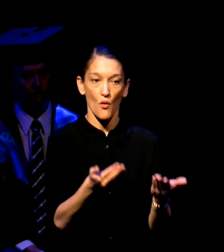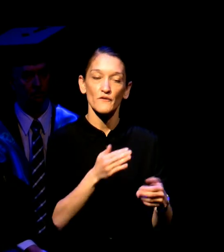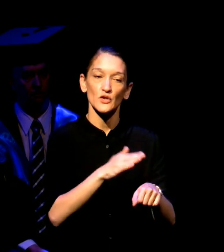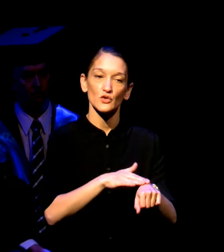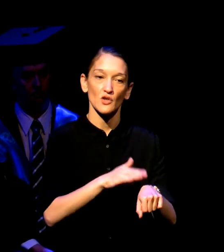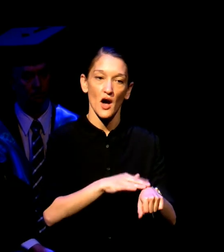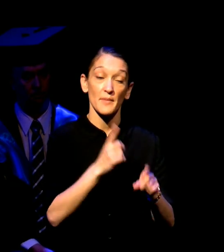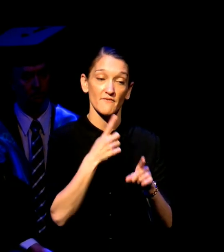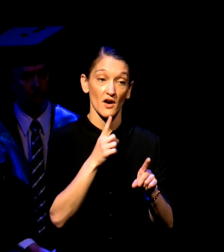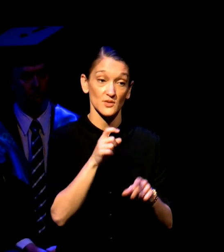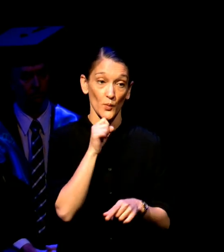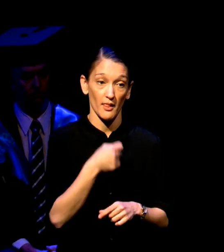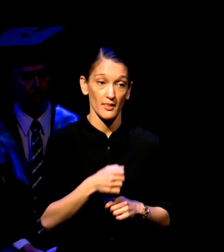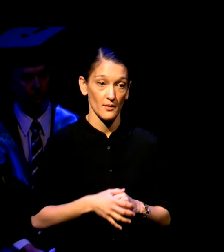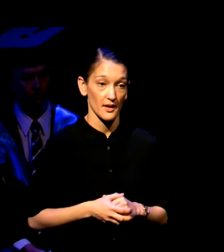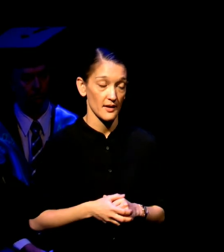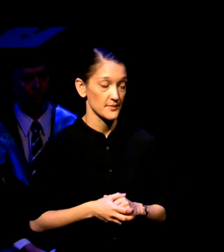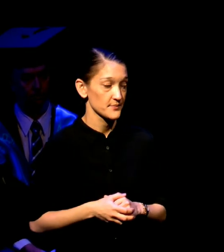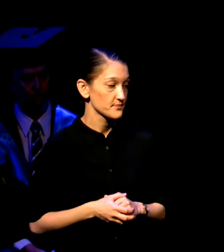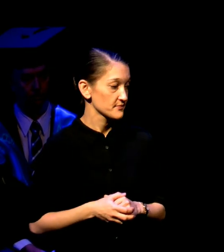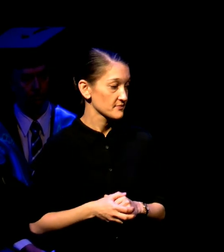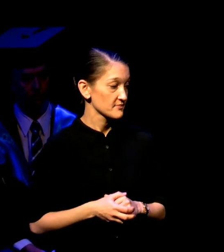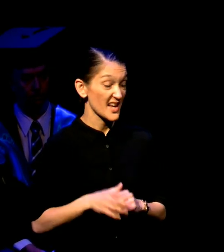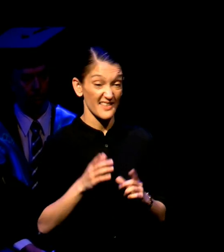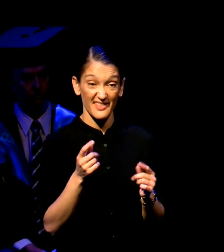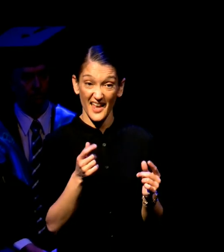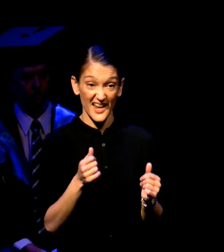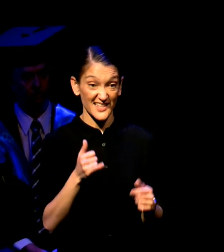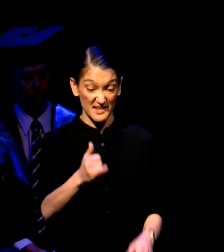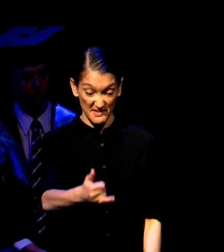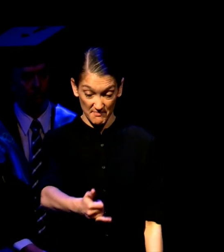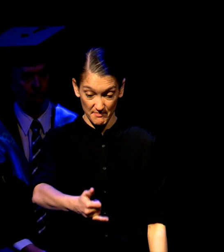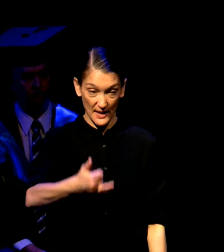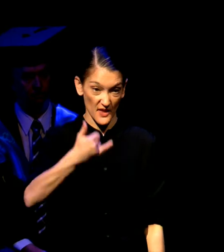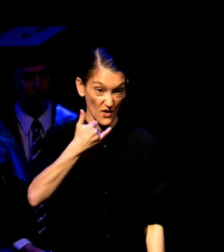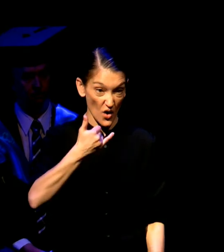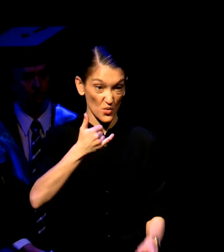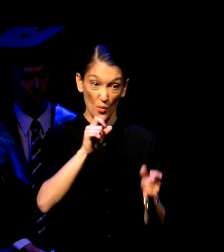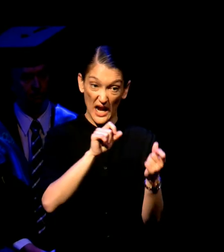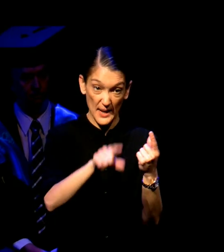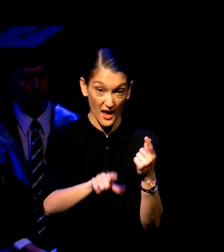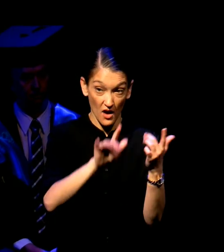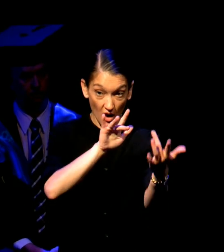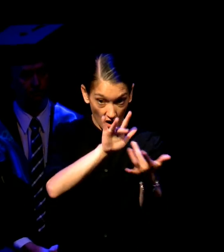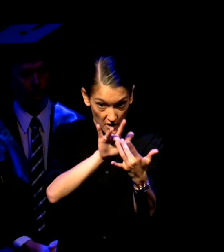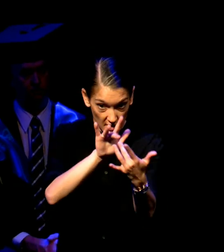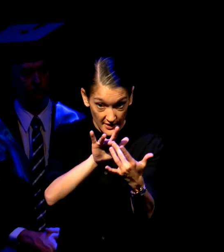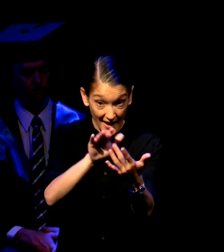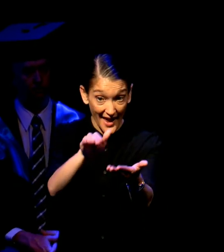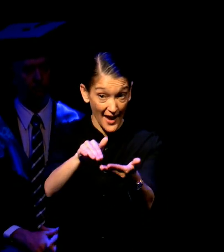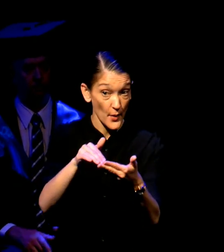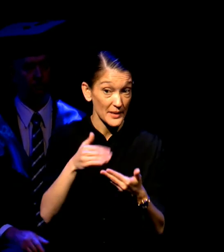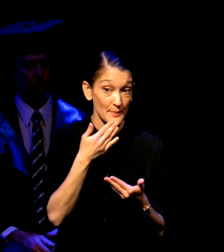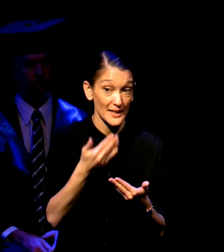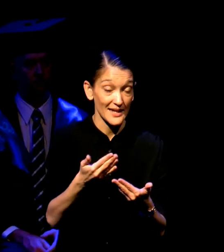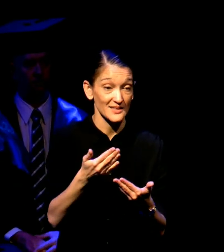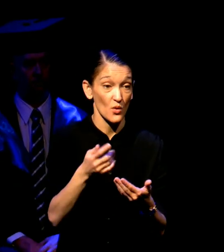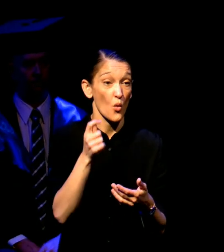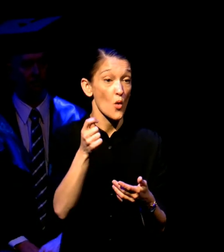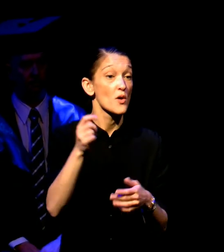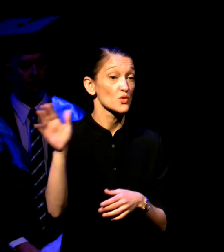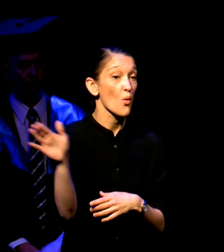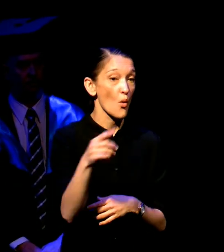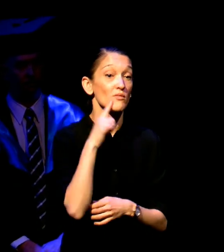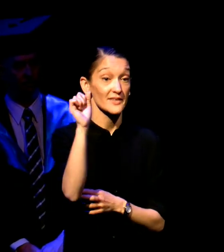time and advice. It's really that easy. Just pick up the phone, contact them, and say, can you help me? And almost all of